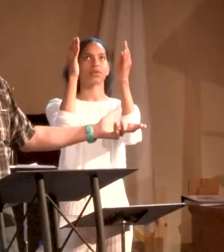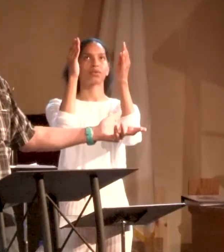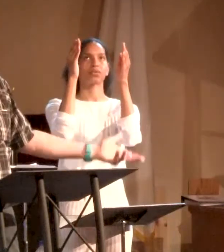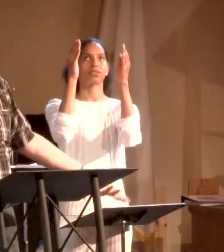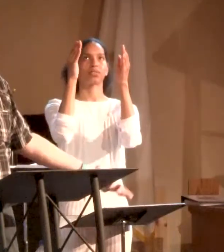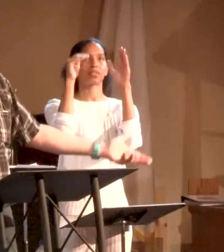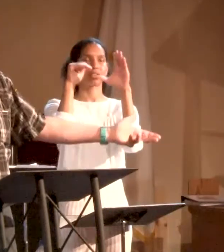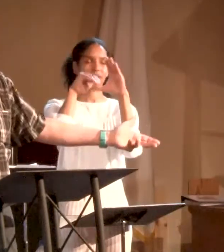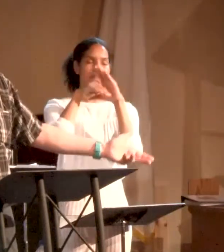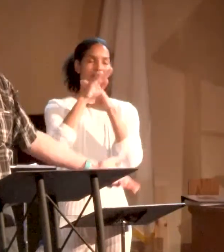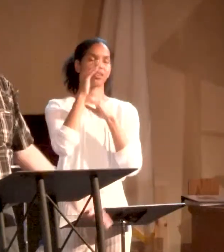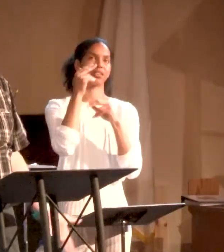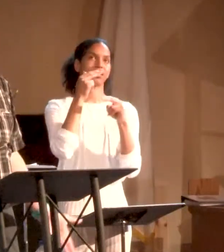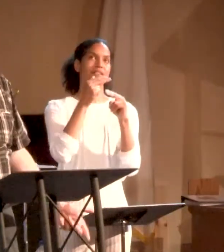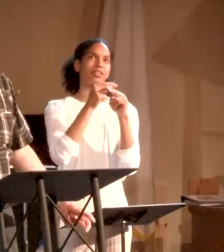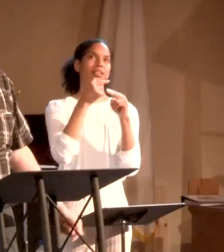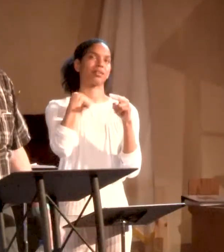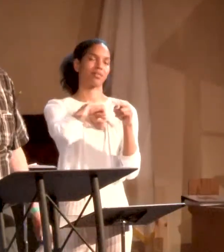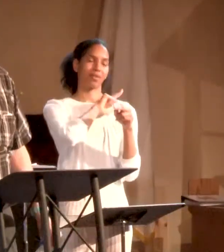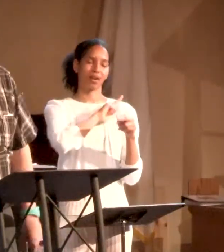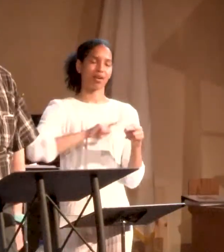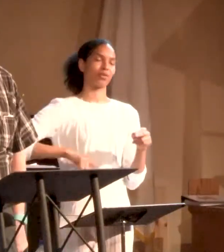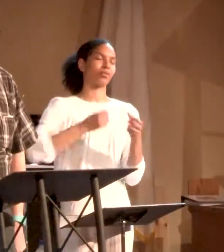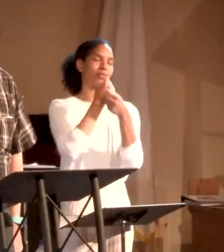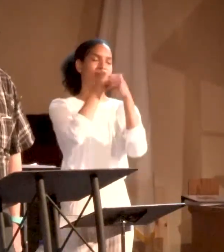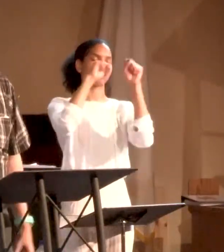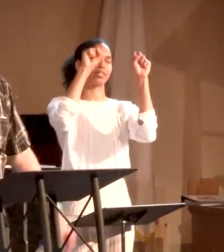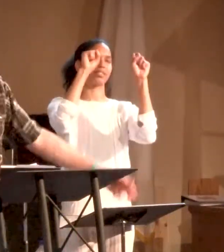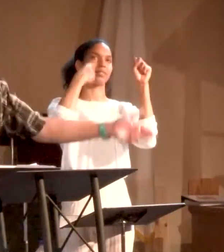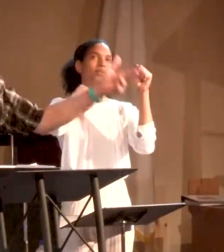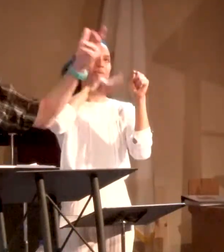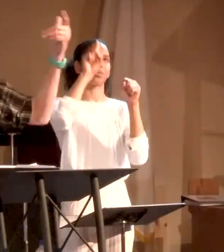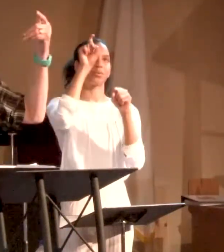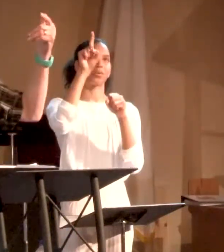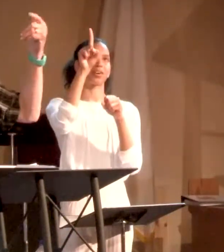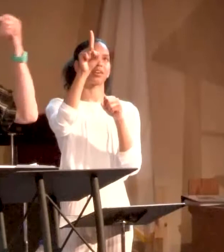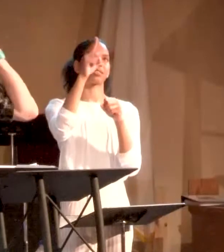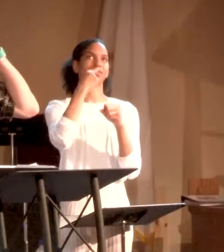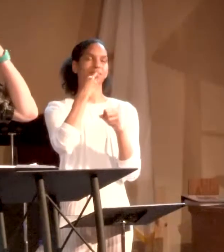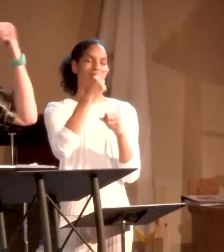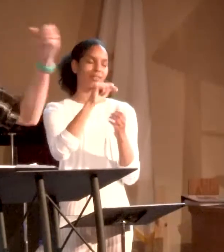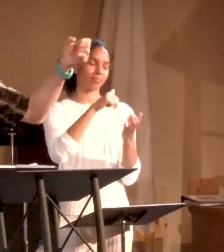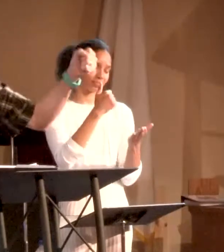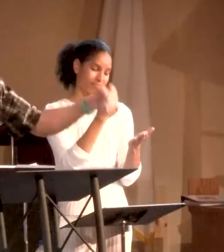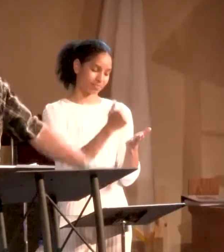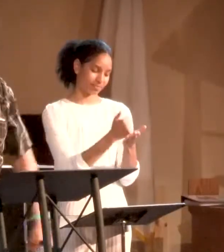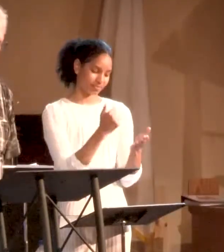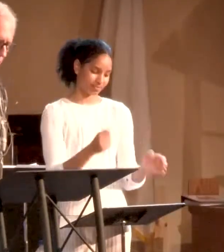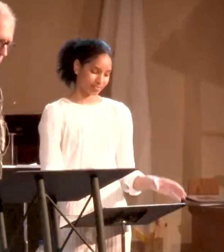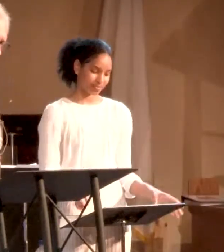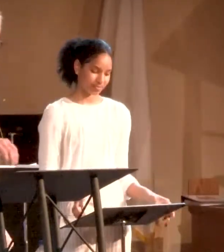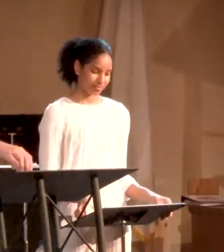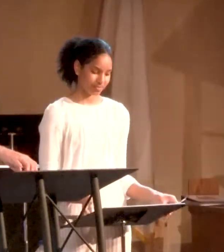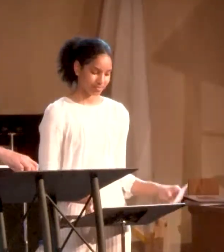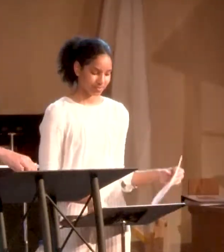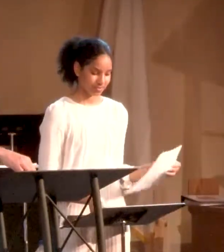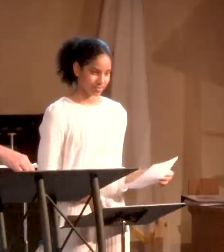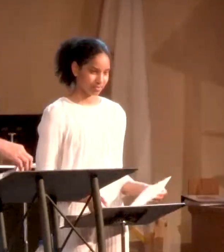In the name of our Lord and Savior, we ask it. And all God's people said, amen.